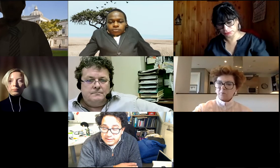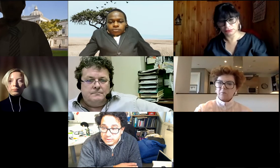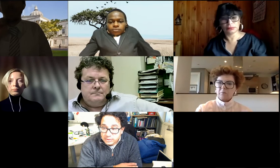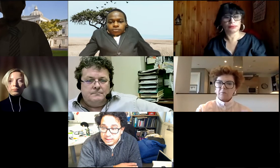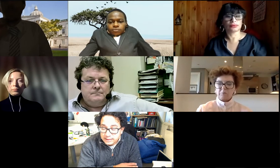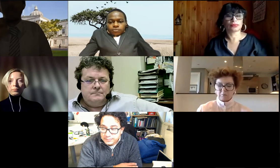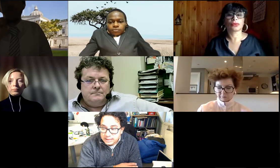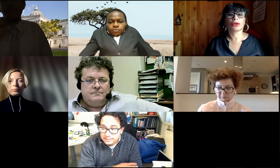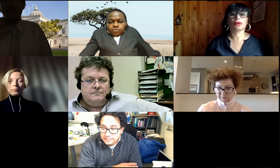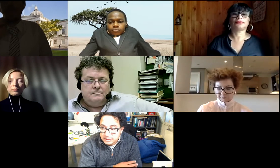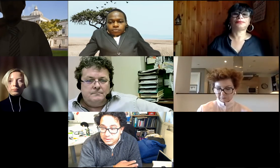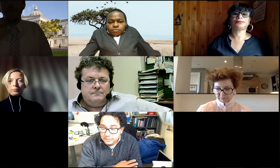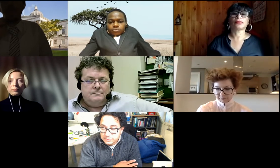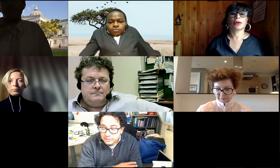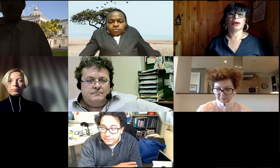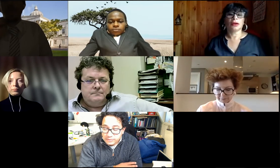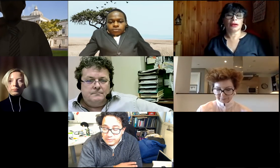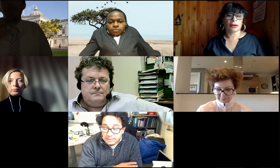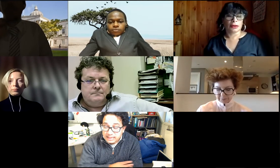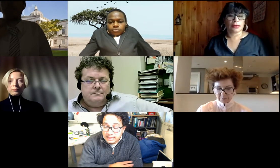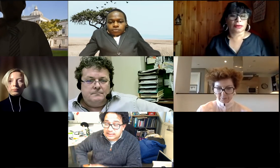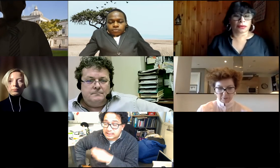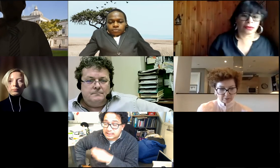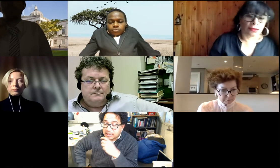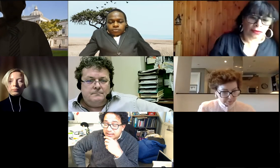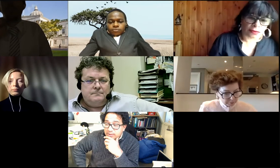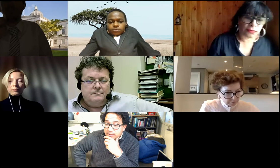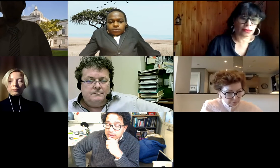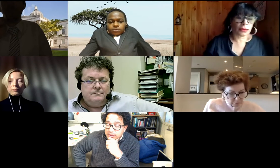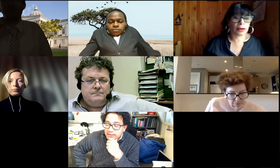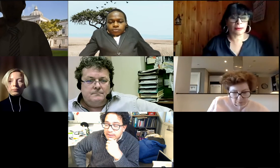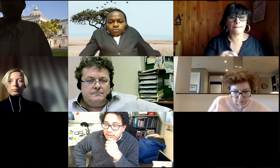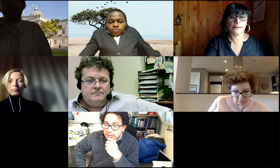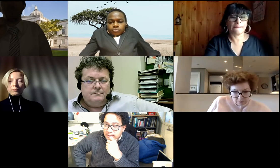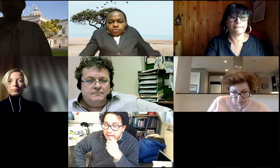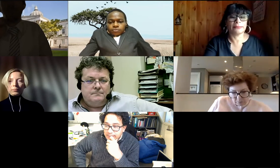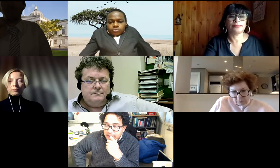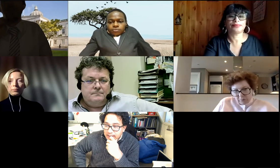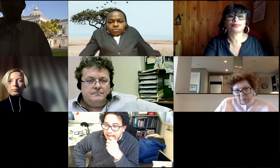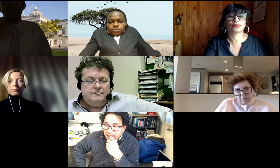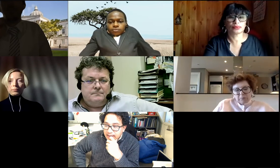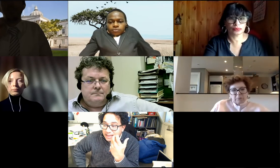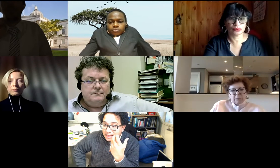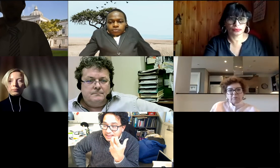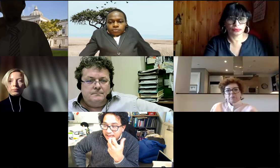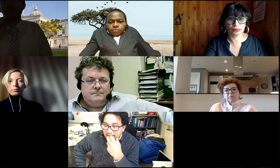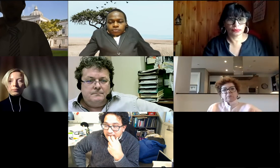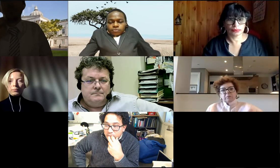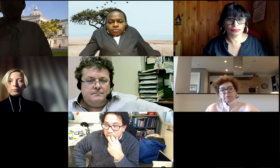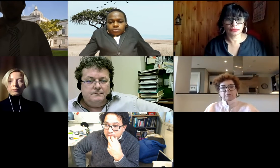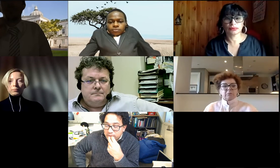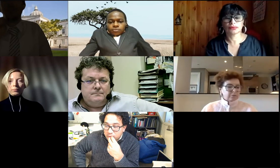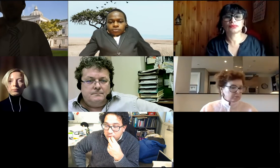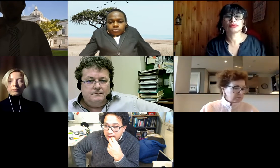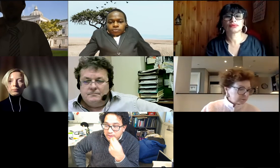also disabilities of the mind in that sense that we need to consider. I think on the other side, what